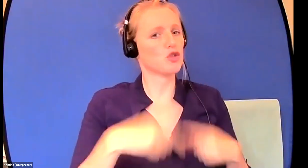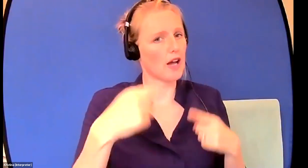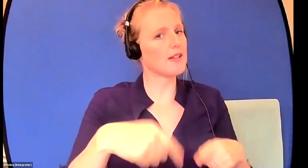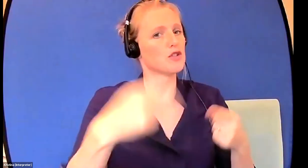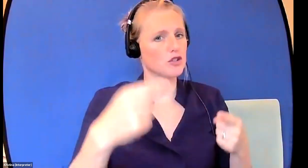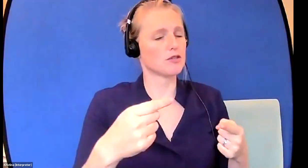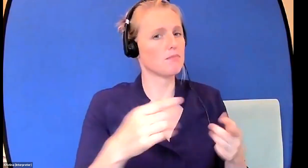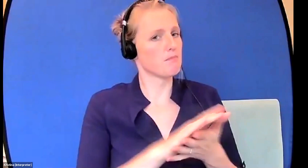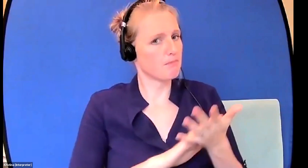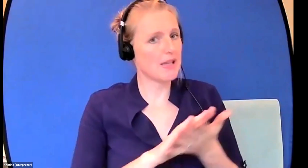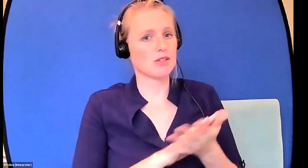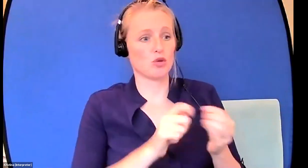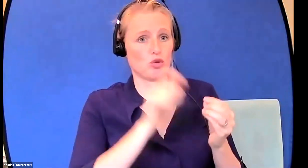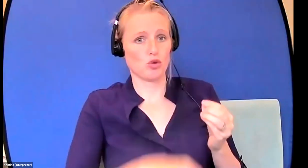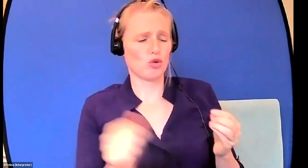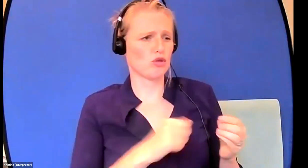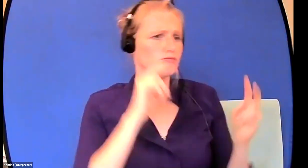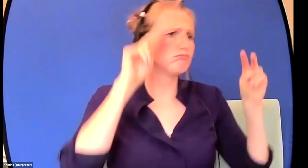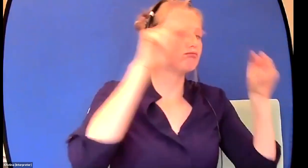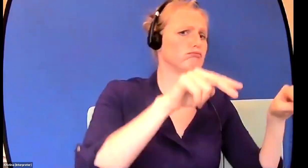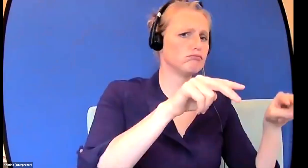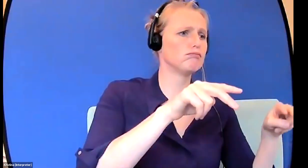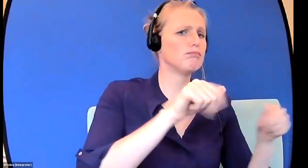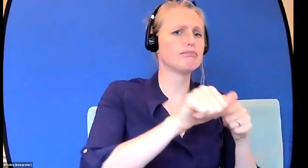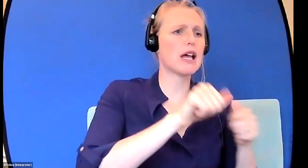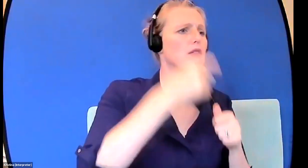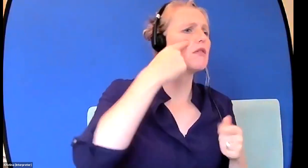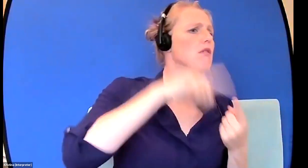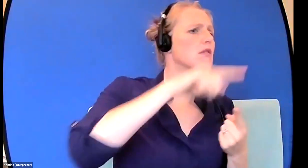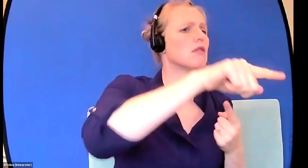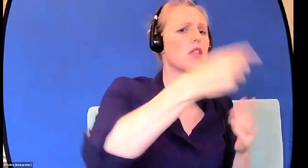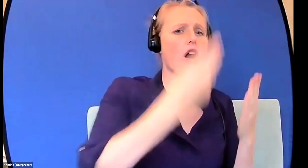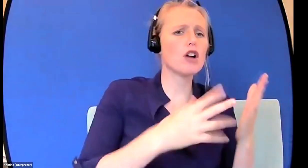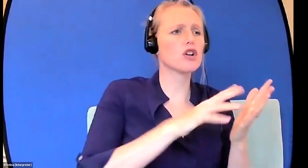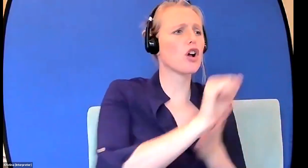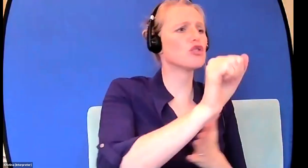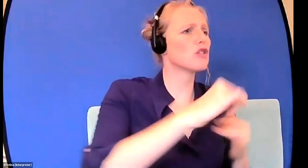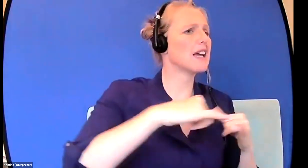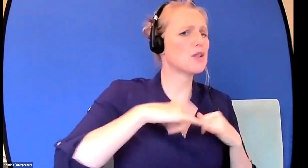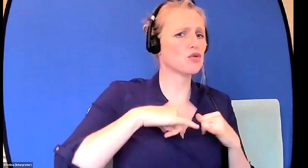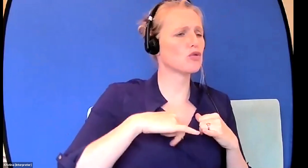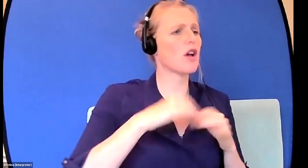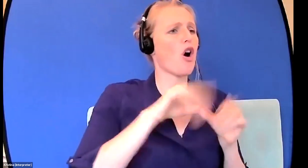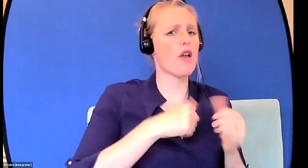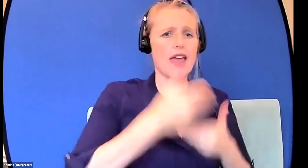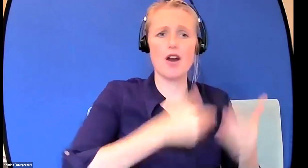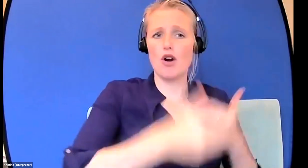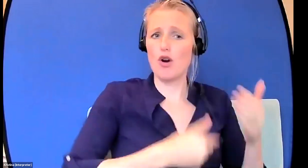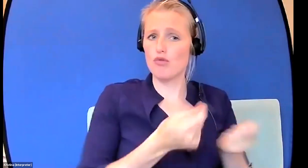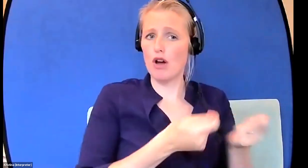invite students to look perhaps more critically at the way in which the arts and cultural industries are organised.